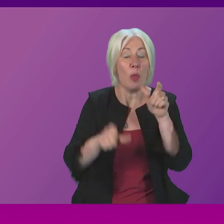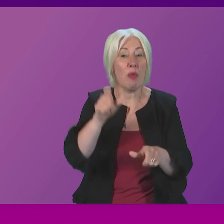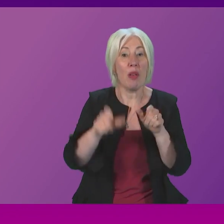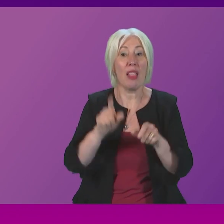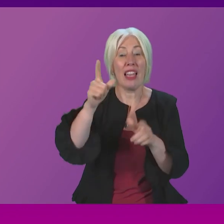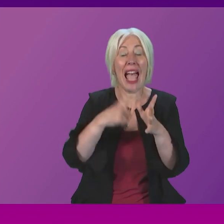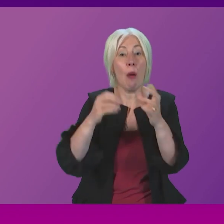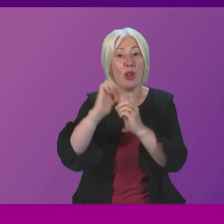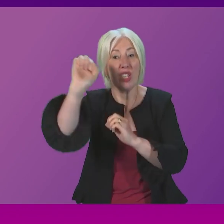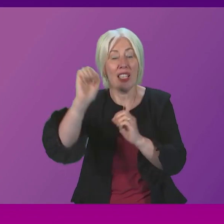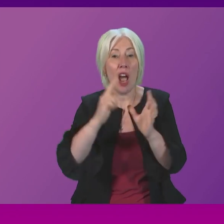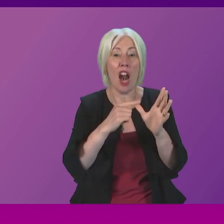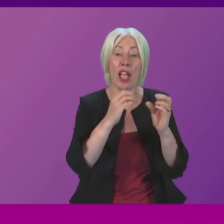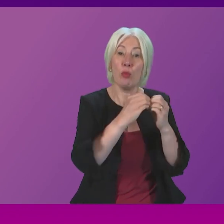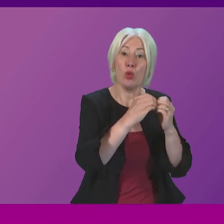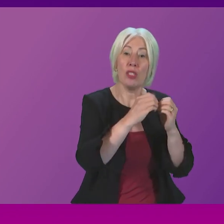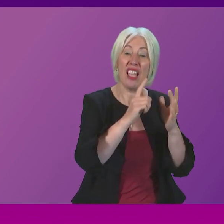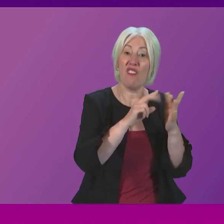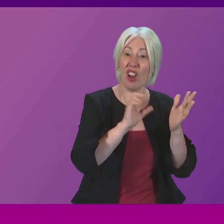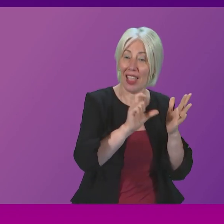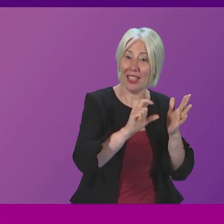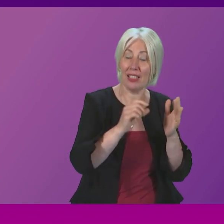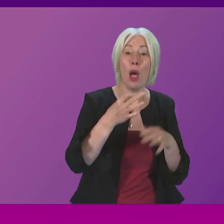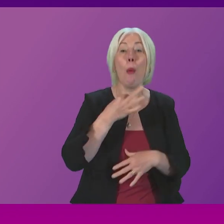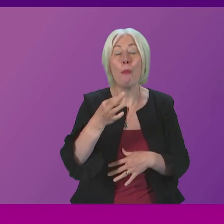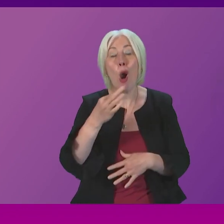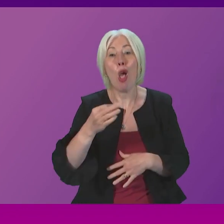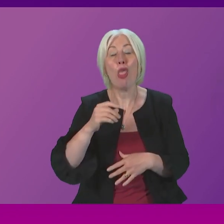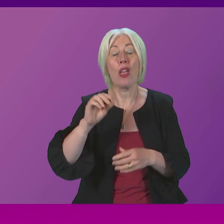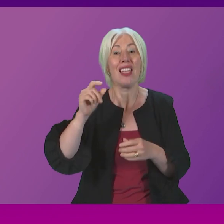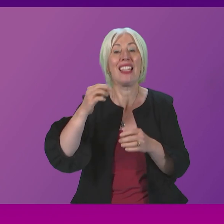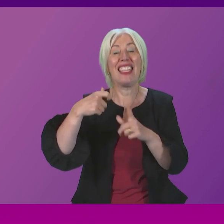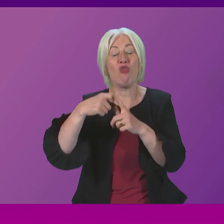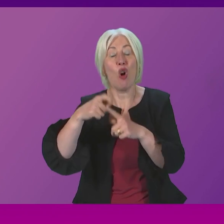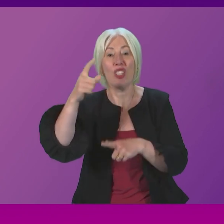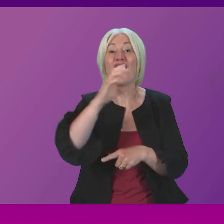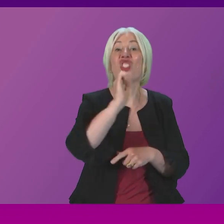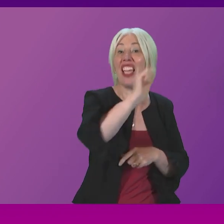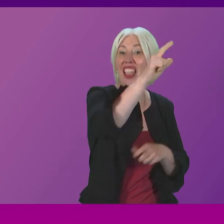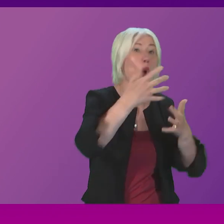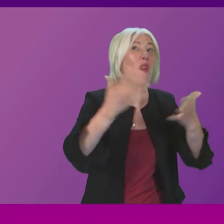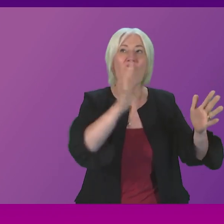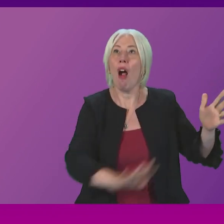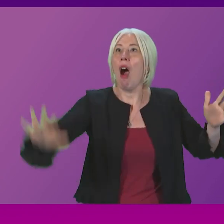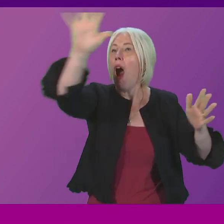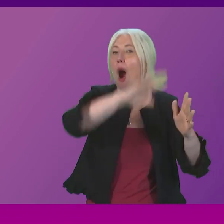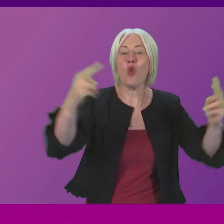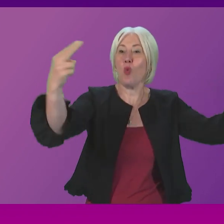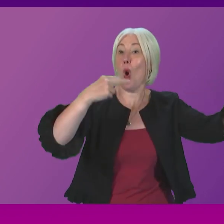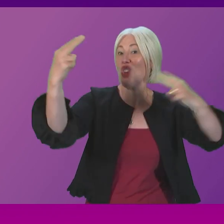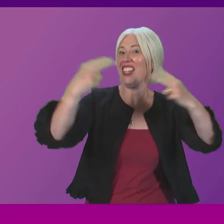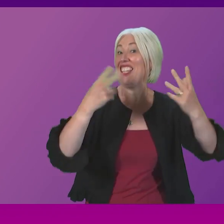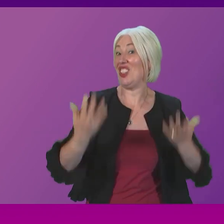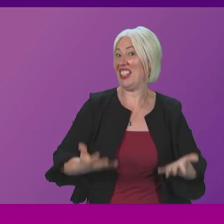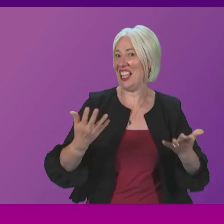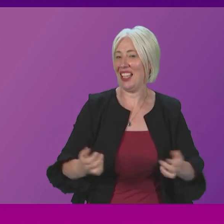in Aberdeen, Argyll and Bute, Inverclyde, Perth and Kinross and Shetland. Wherever you are watching today's events, you'll be pleased to